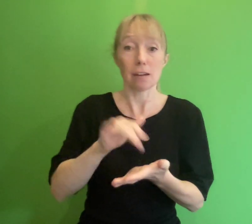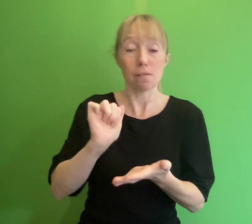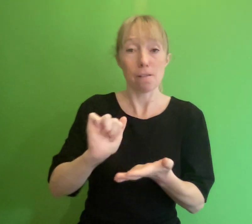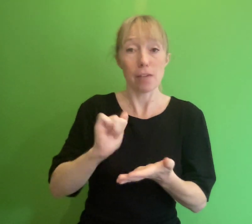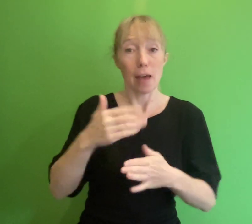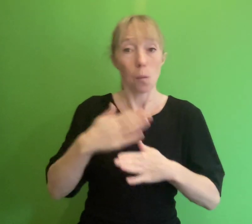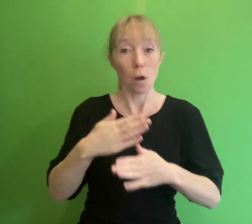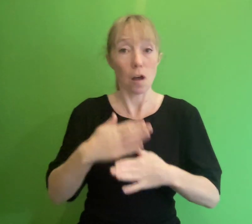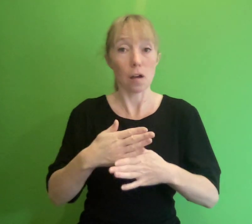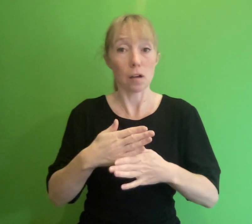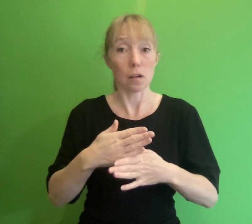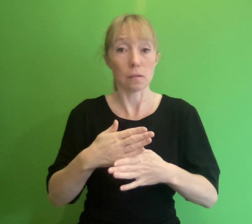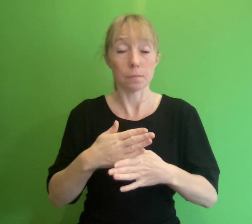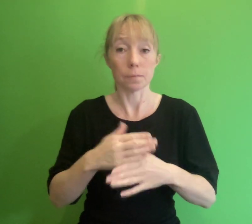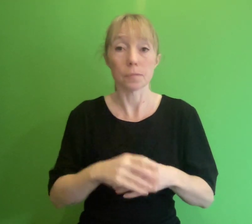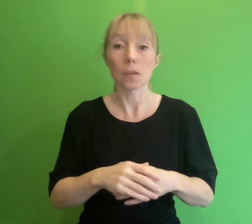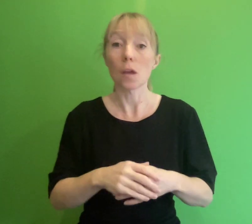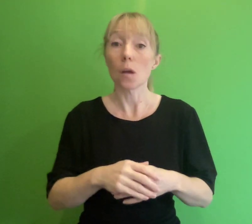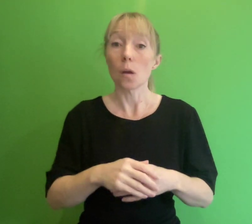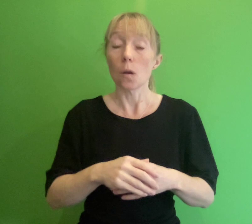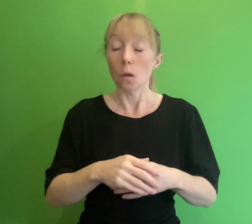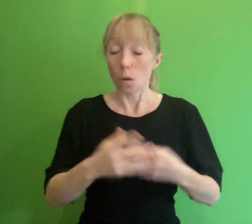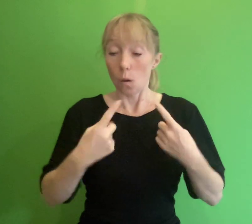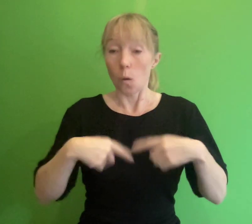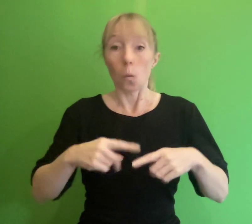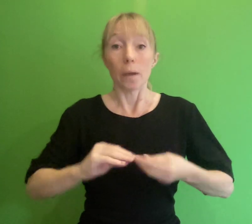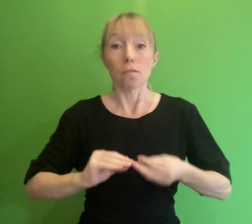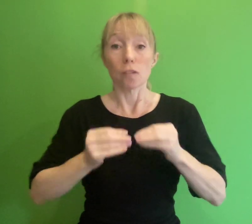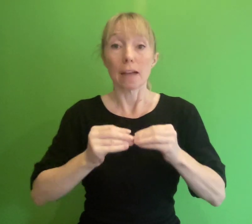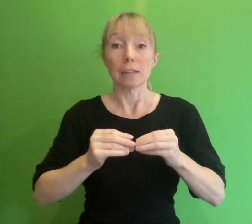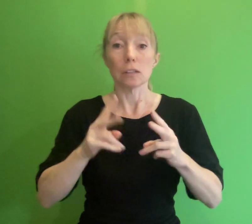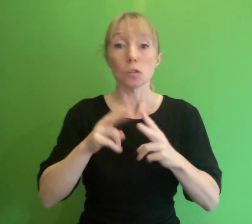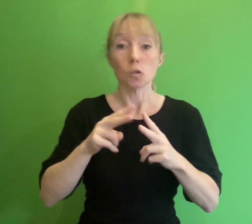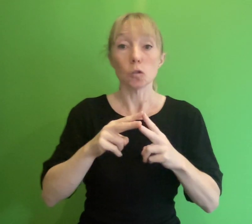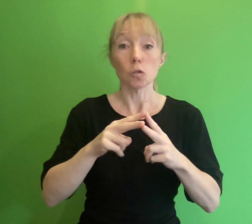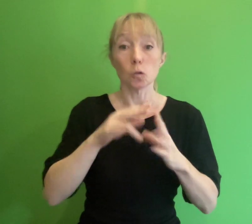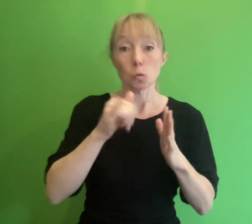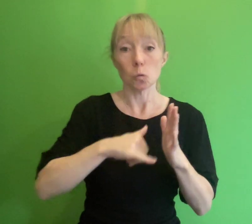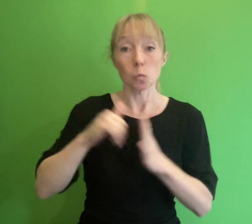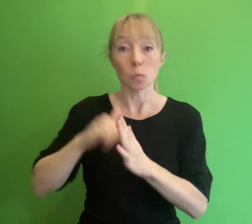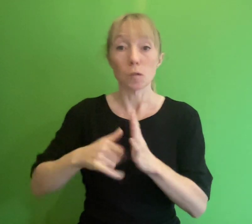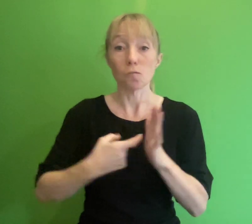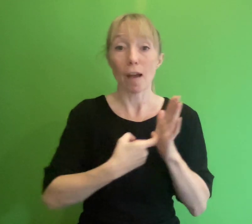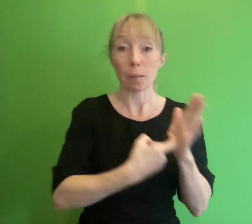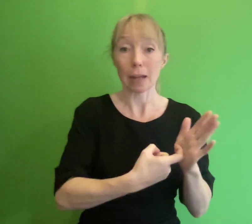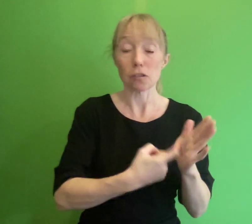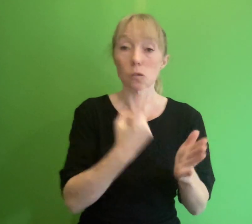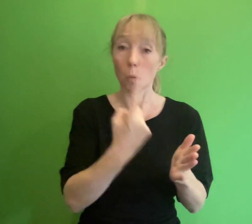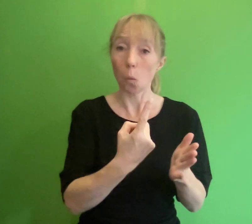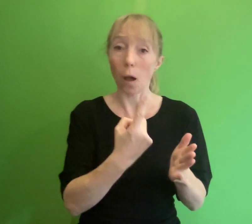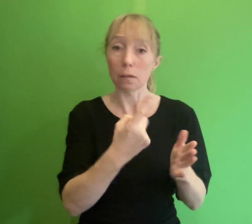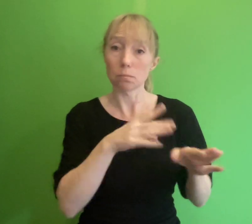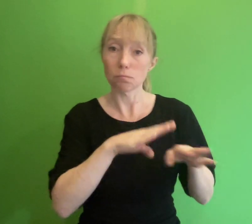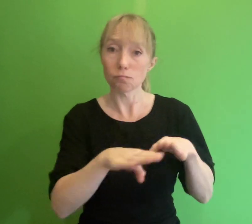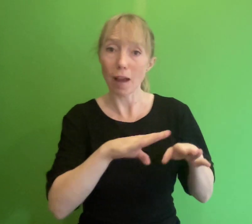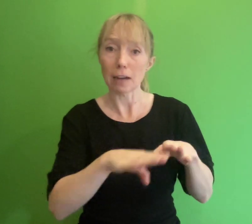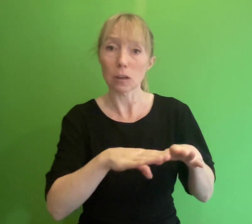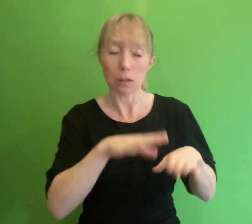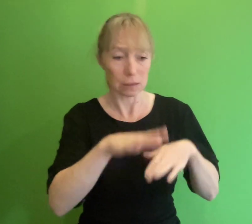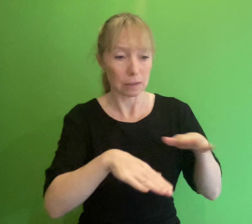Therefore, we have produced 2 sets of recommendations, one looking at the practical steps that literature organisations can take in